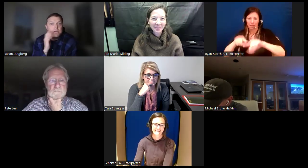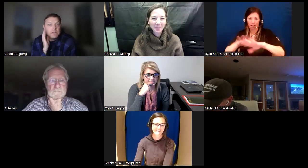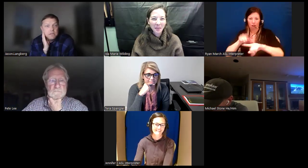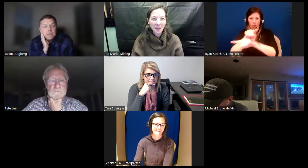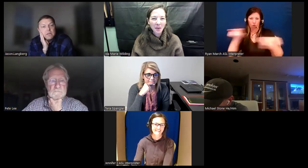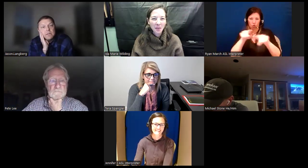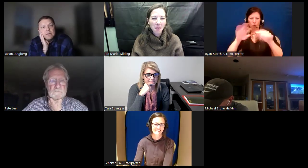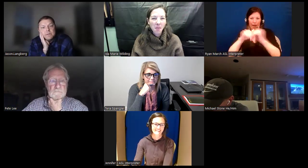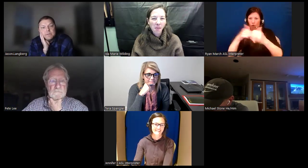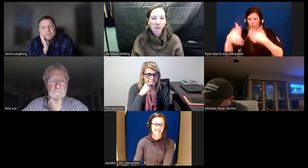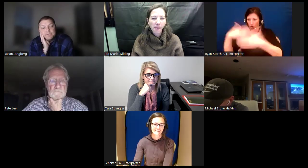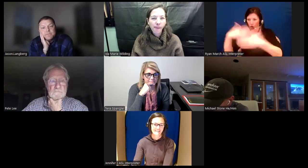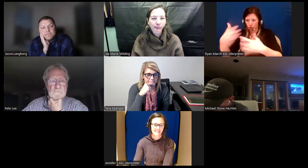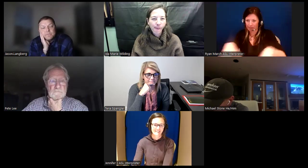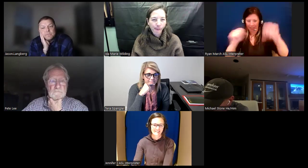want to go with it.